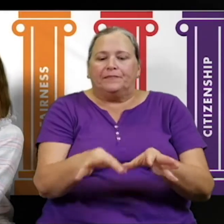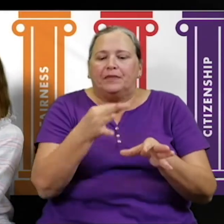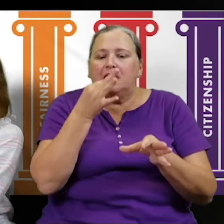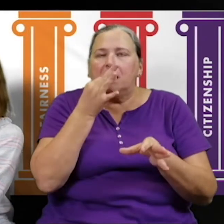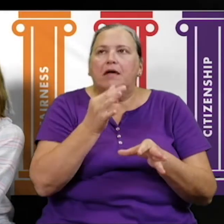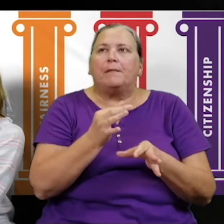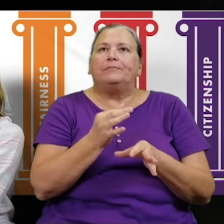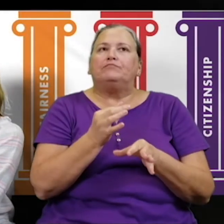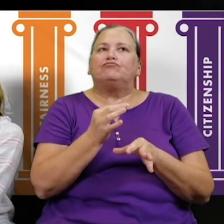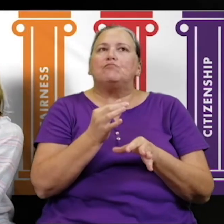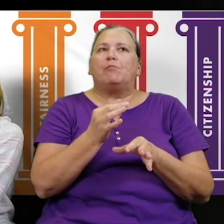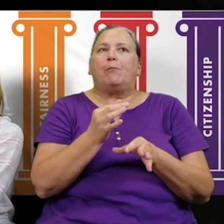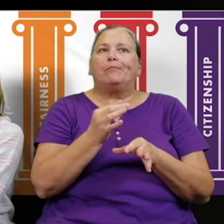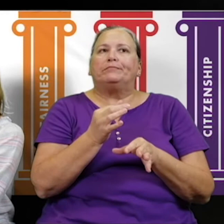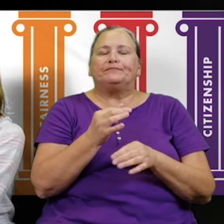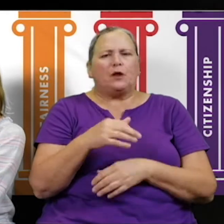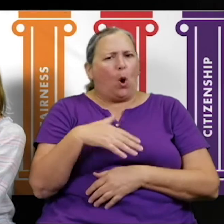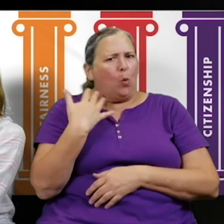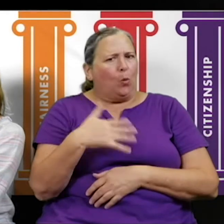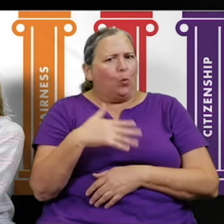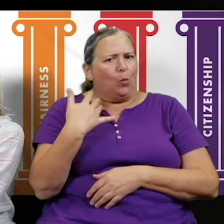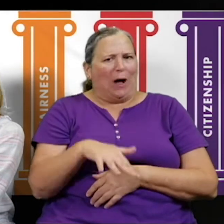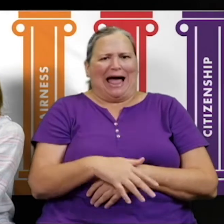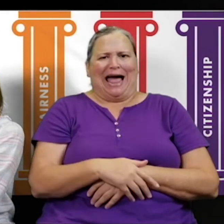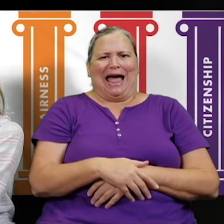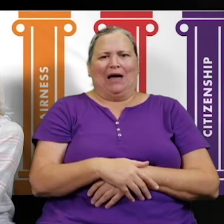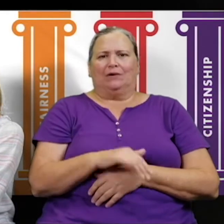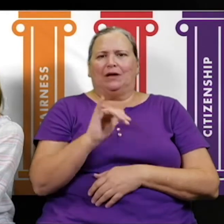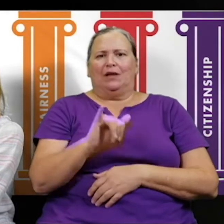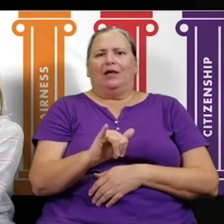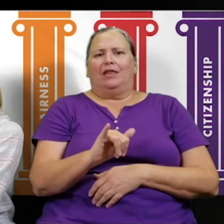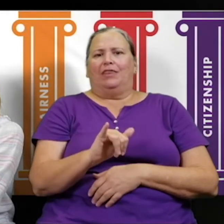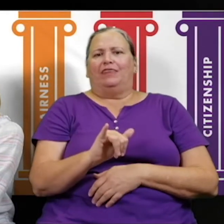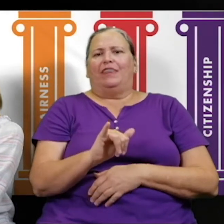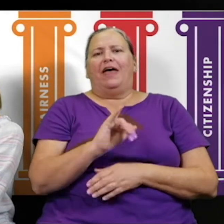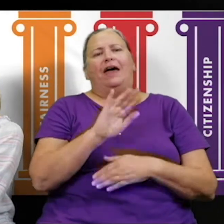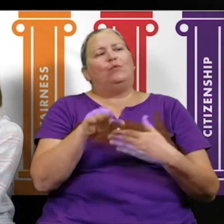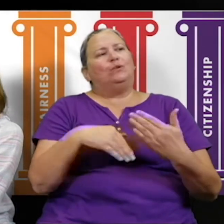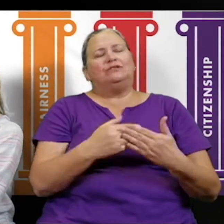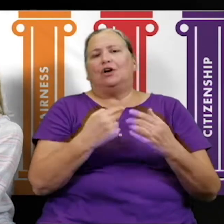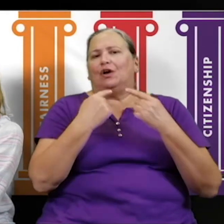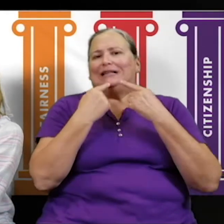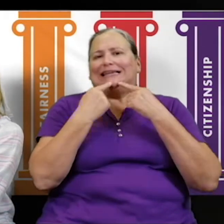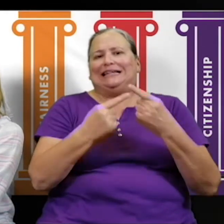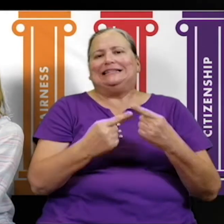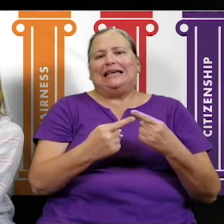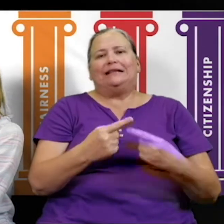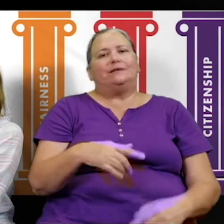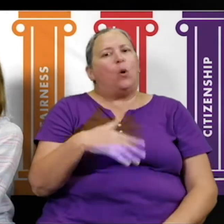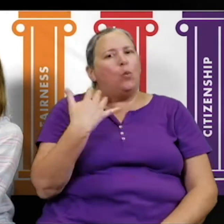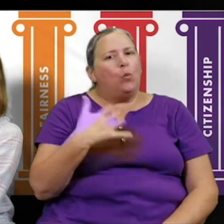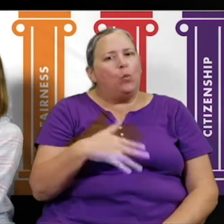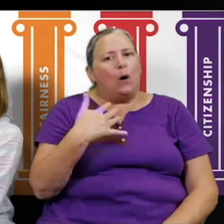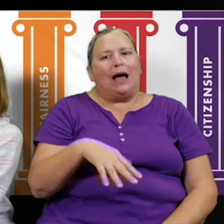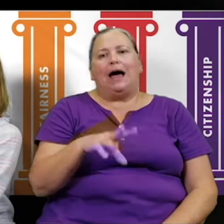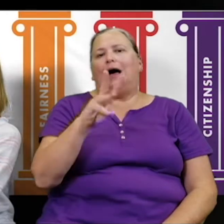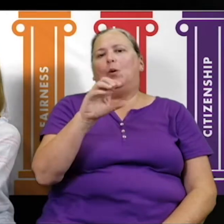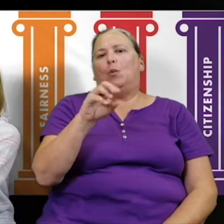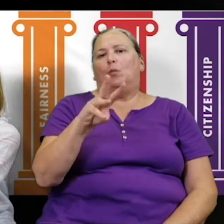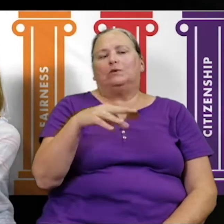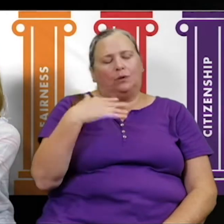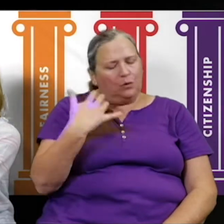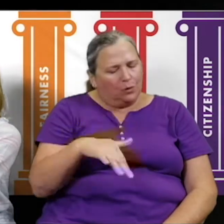snack. "Wow," said Mr. Slinger. That was just about all he could say. Wow.